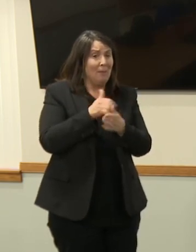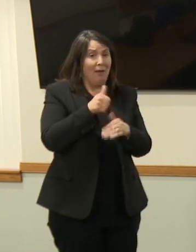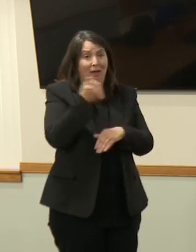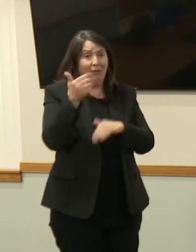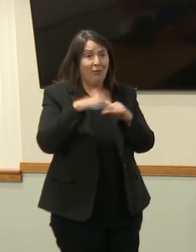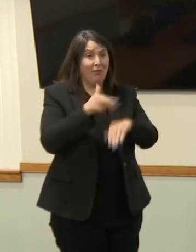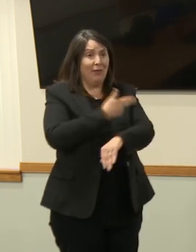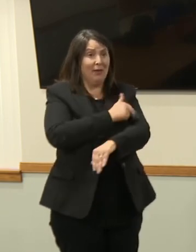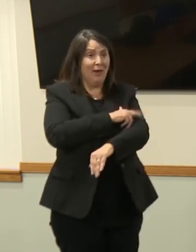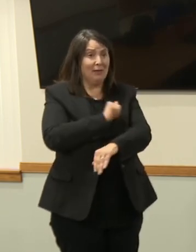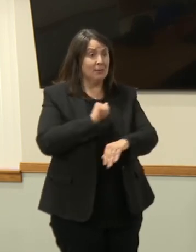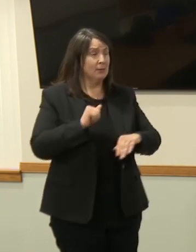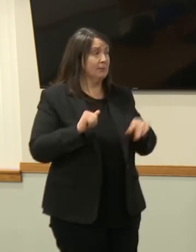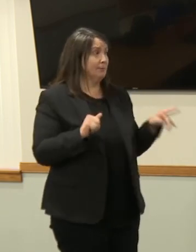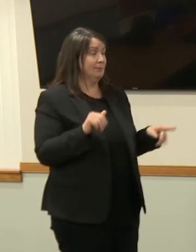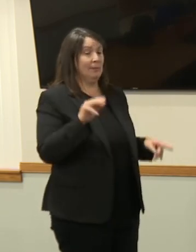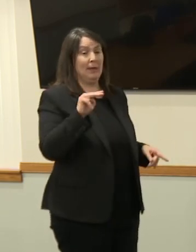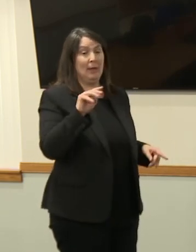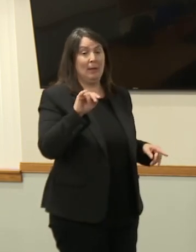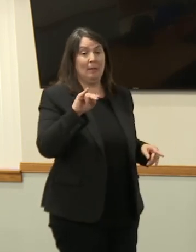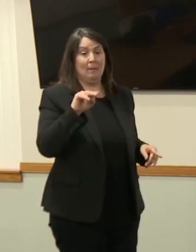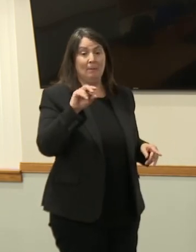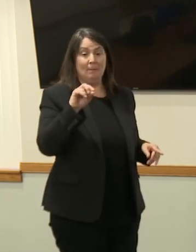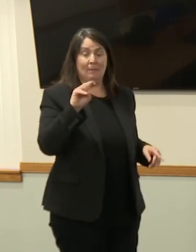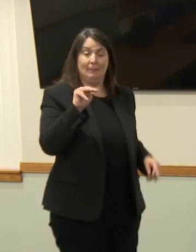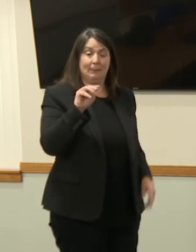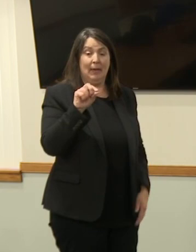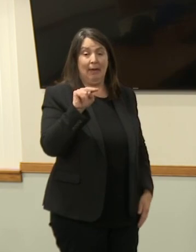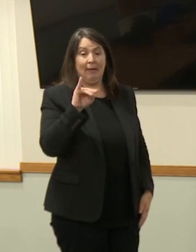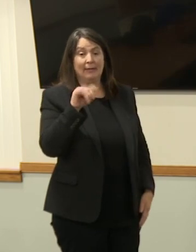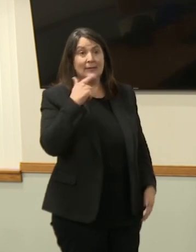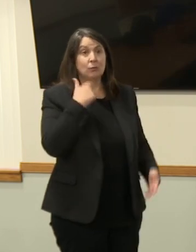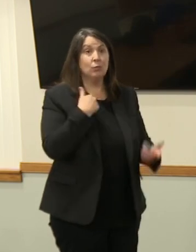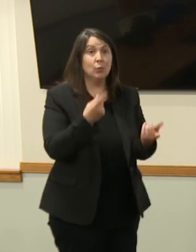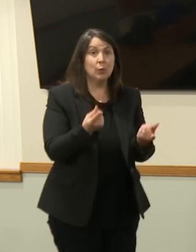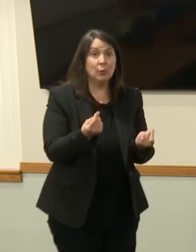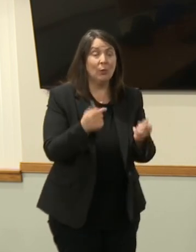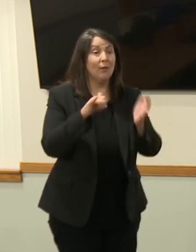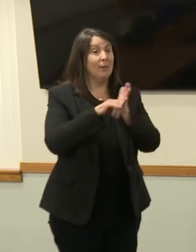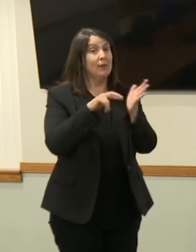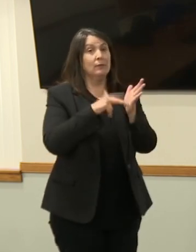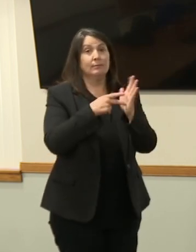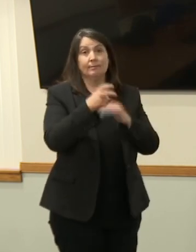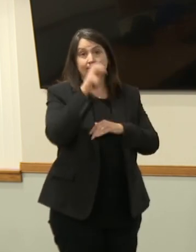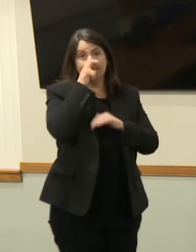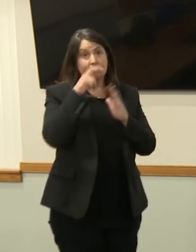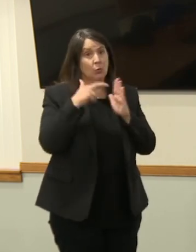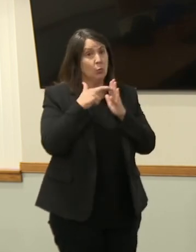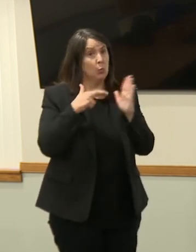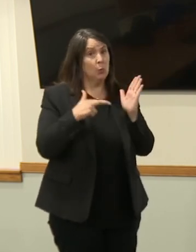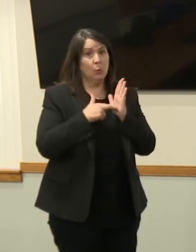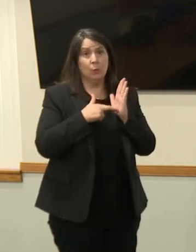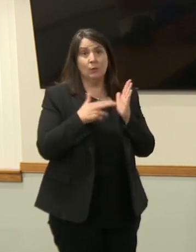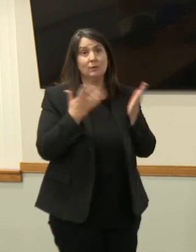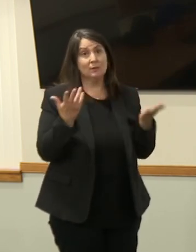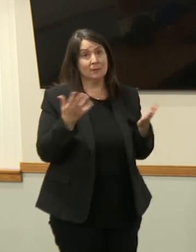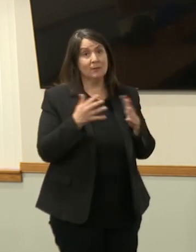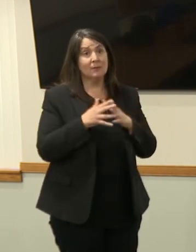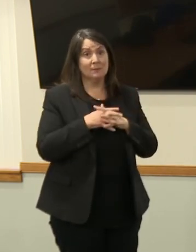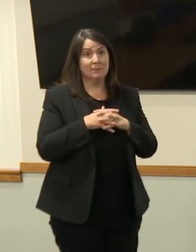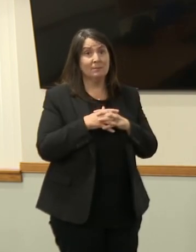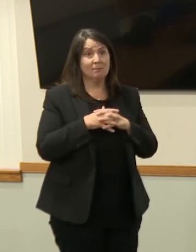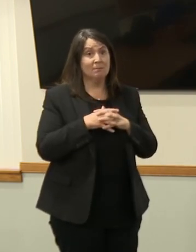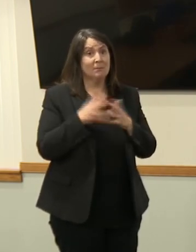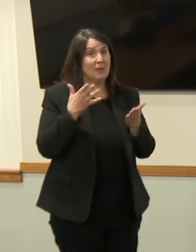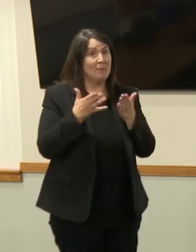get to that uncontrolled community, what does that mean? And you're going to see much more stricter mitigation levels, kind of